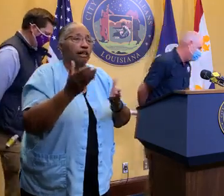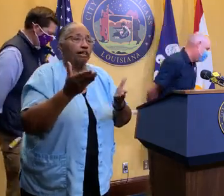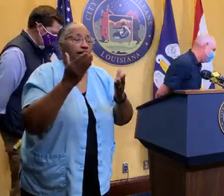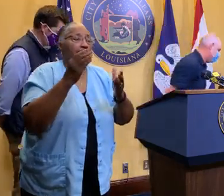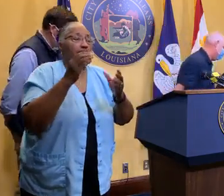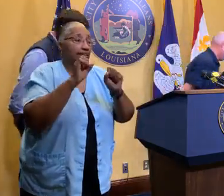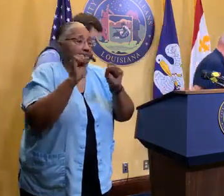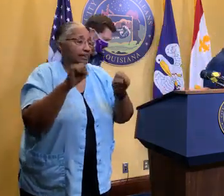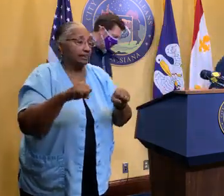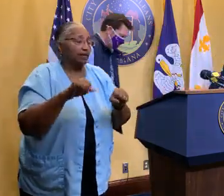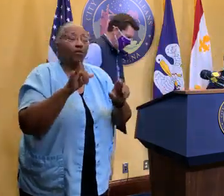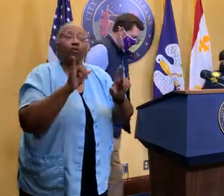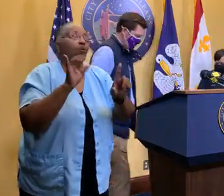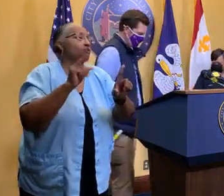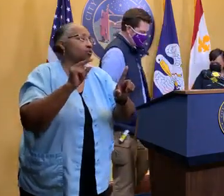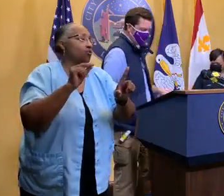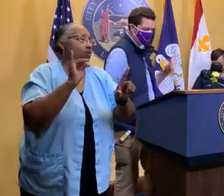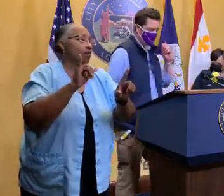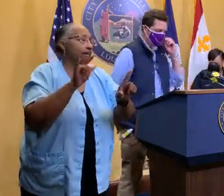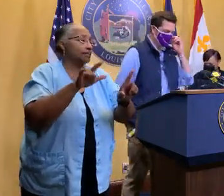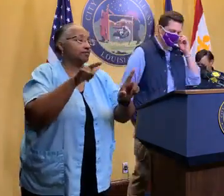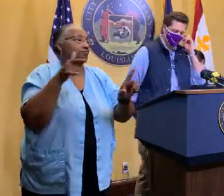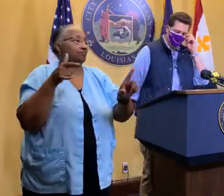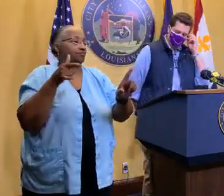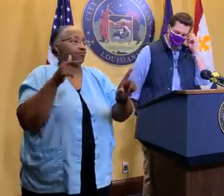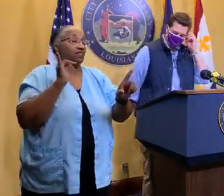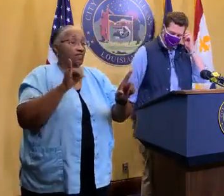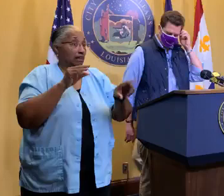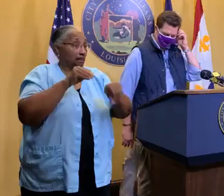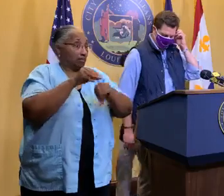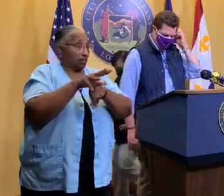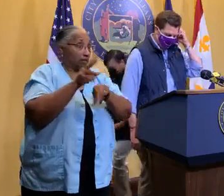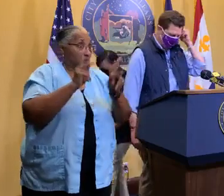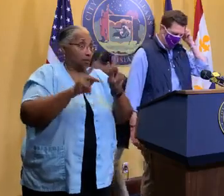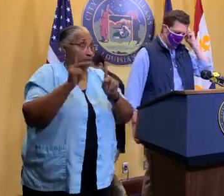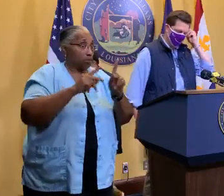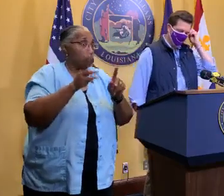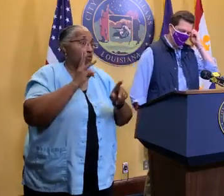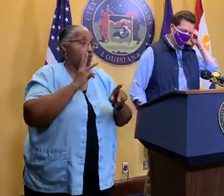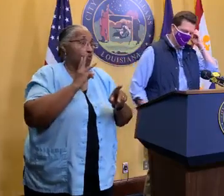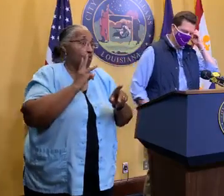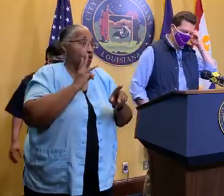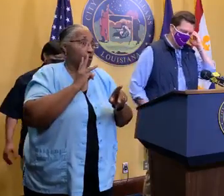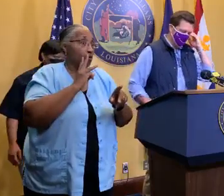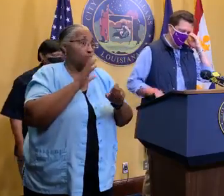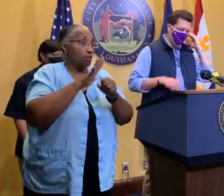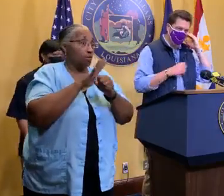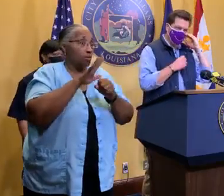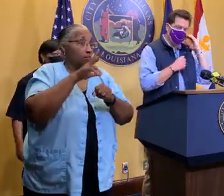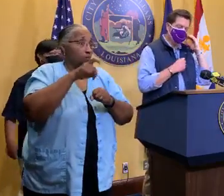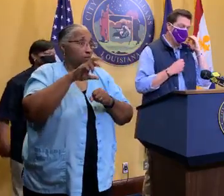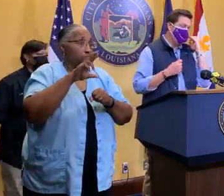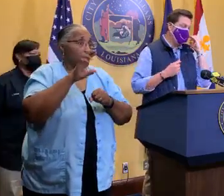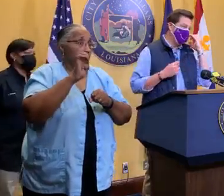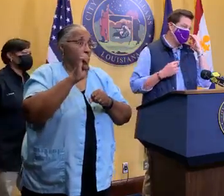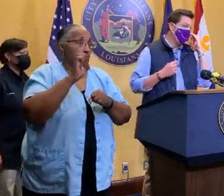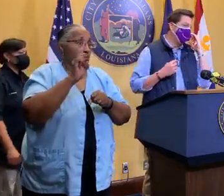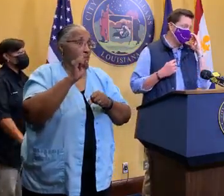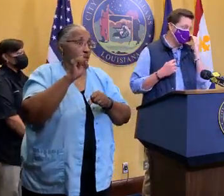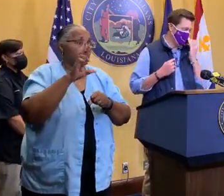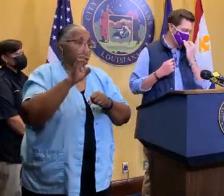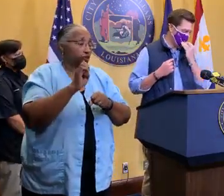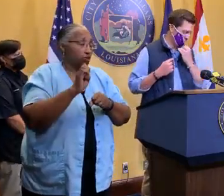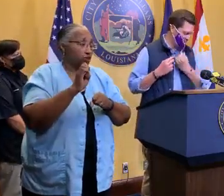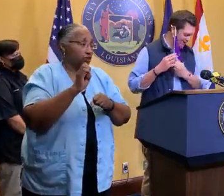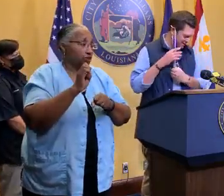sorry, Ramsey. Is that gonna affect people's water pressure, or should we expect any alerts I'm gonna about flip my water mask quality?